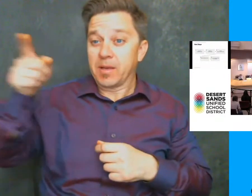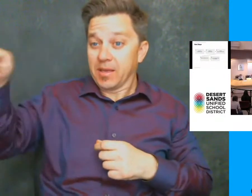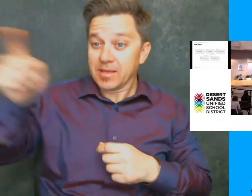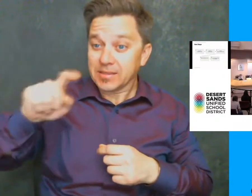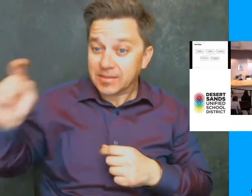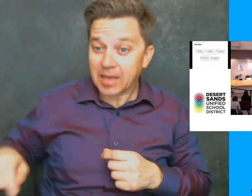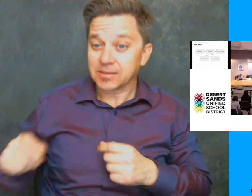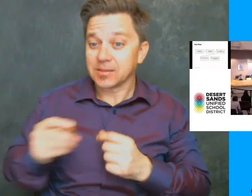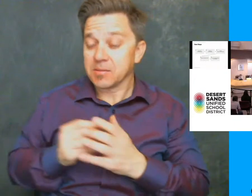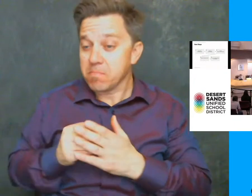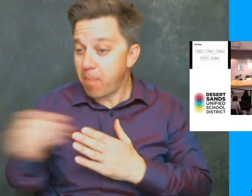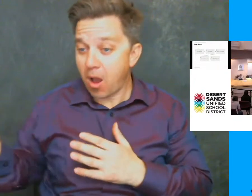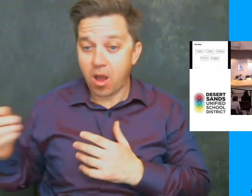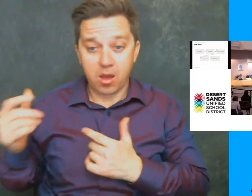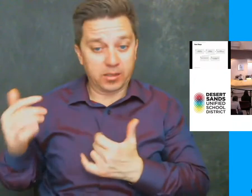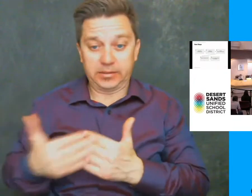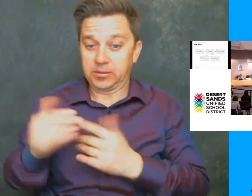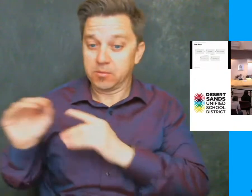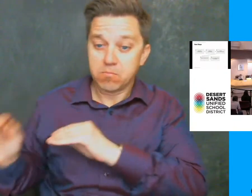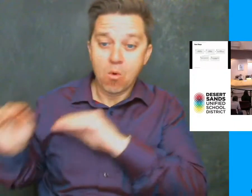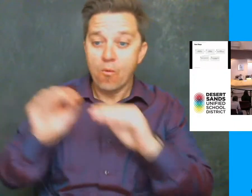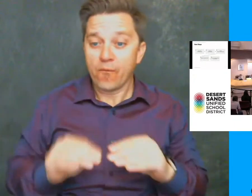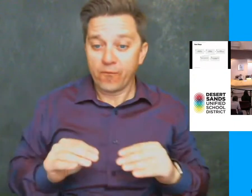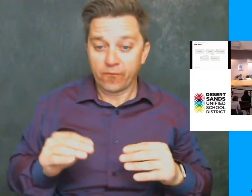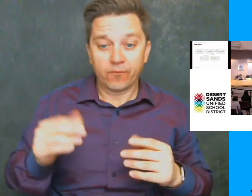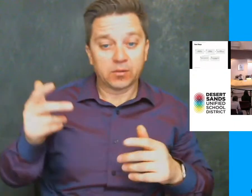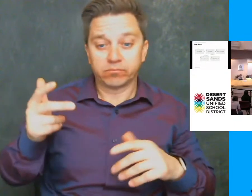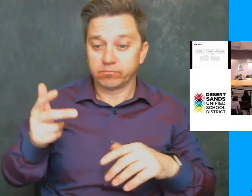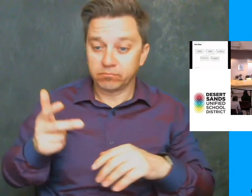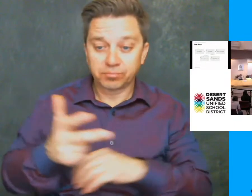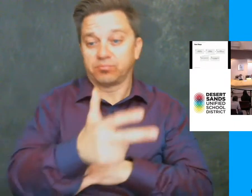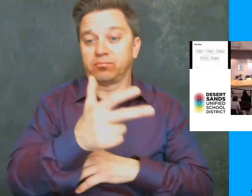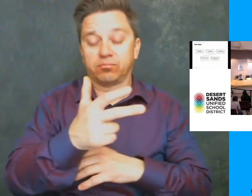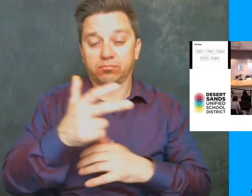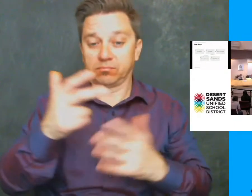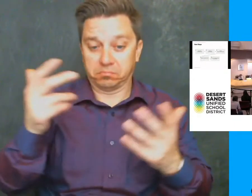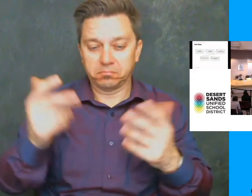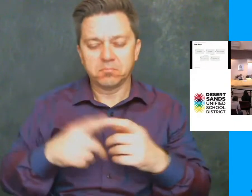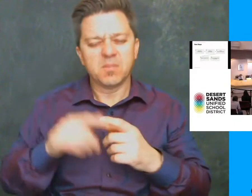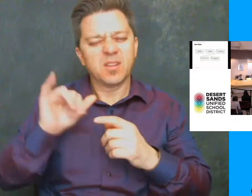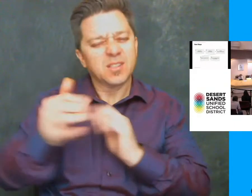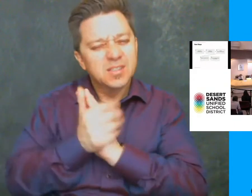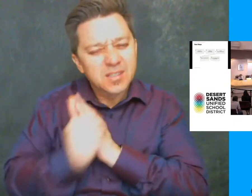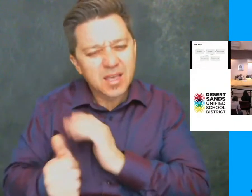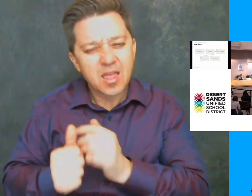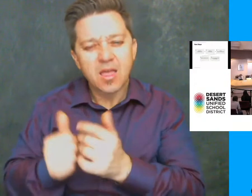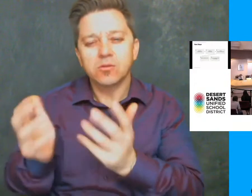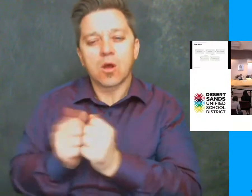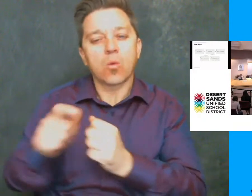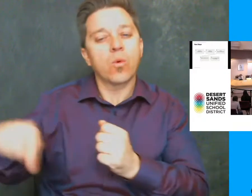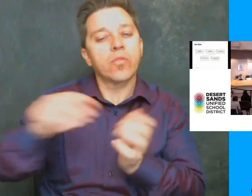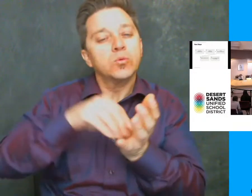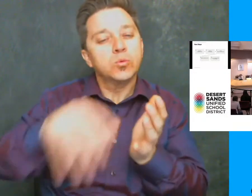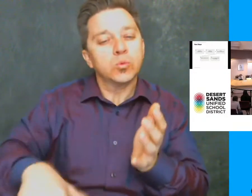it's movable. They just drive it off. But just the skills and talking to those students was